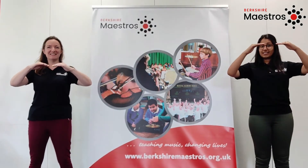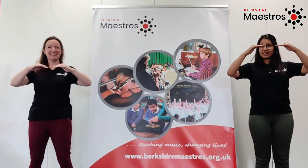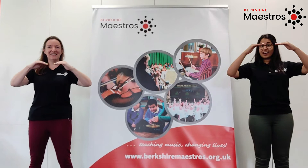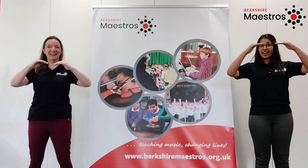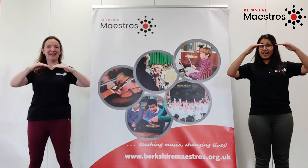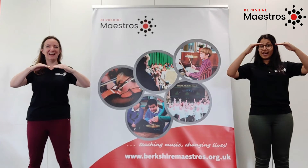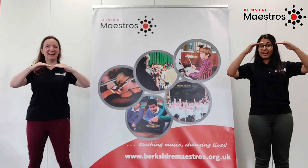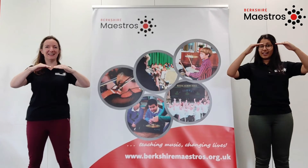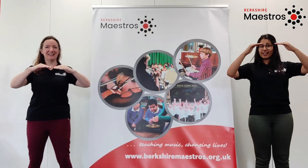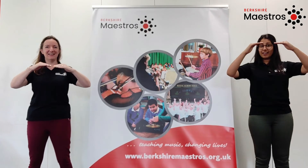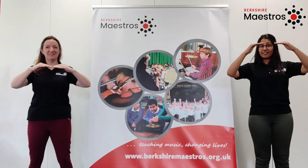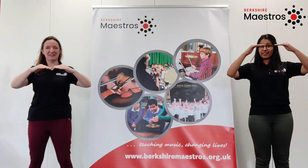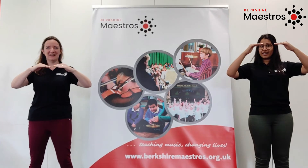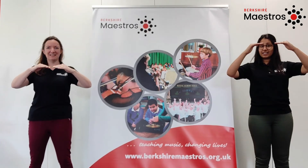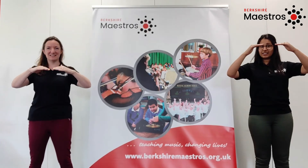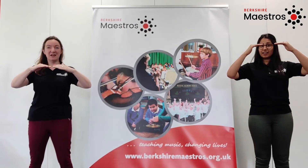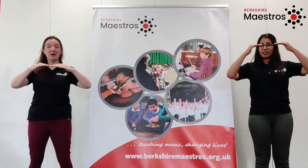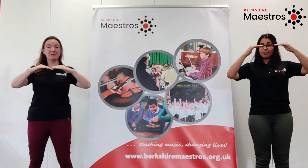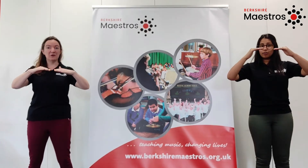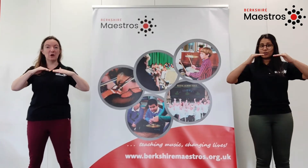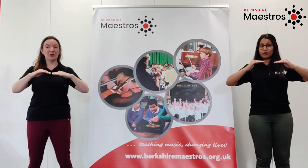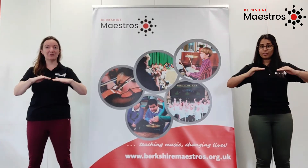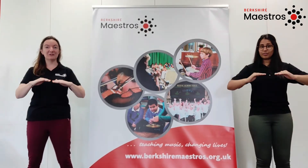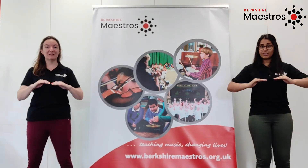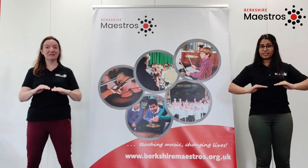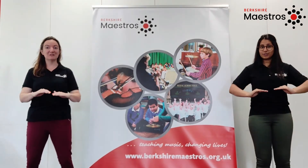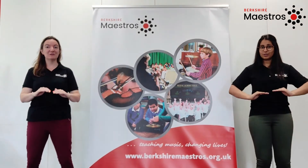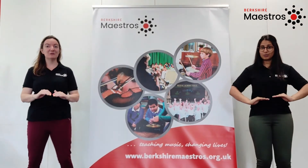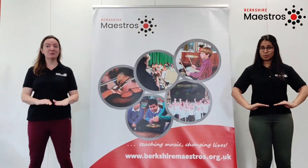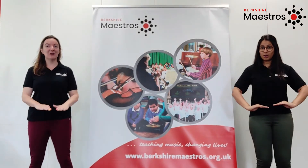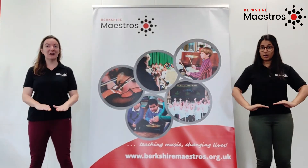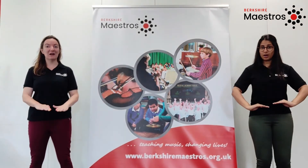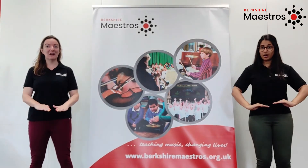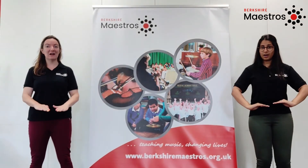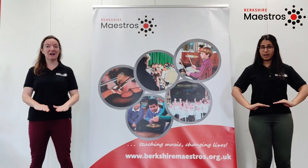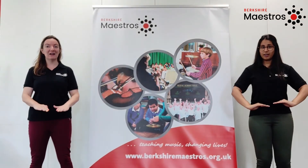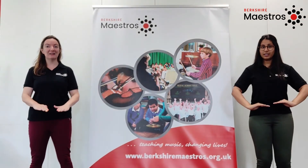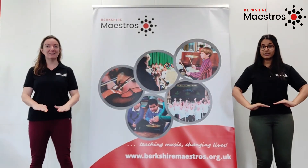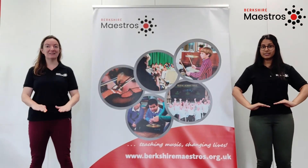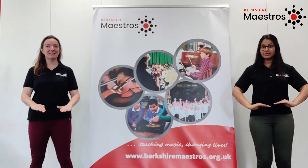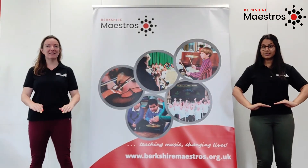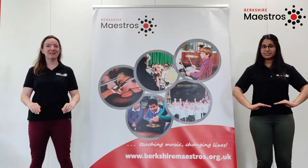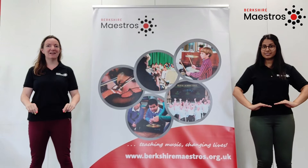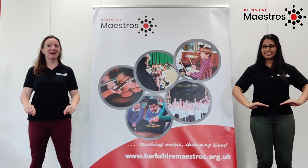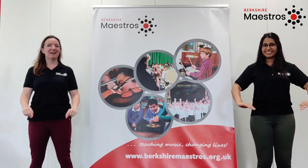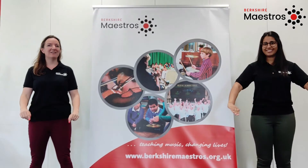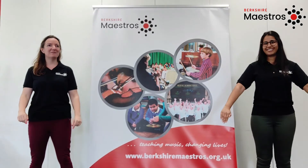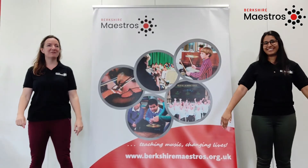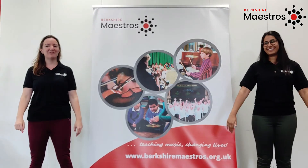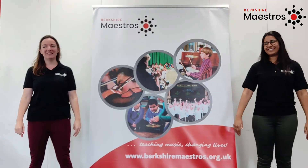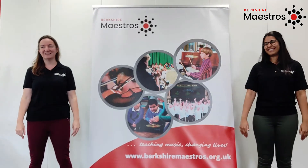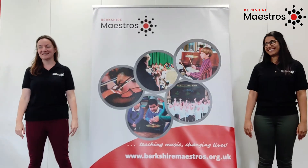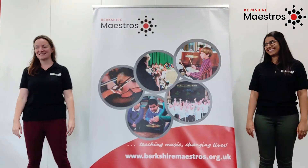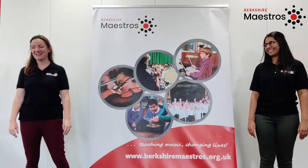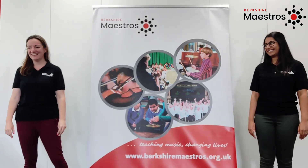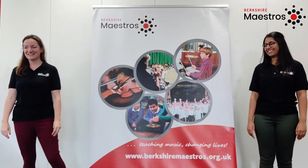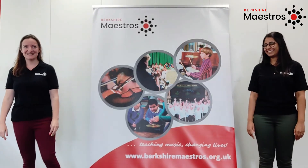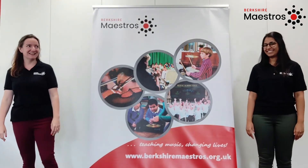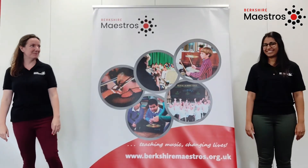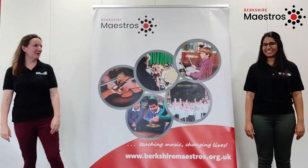Elevator, elevator. Four, three, two, one. Fantastic. Fantastic. My